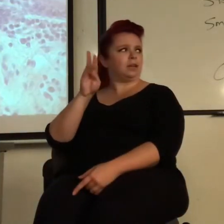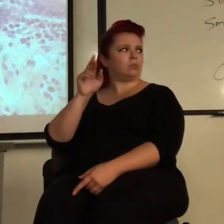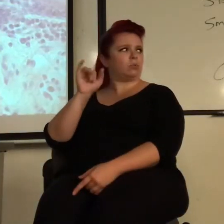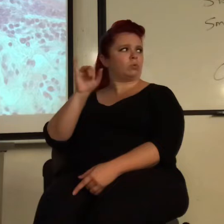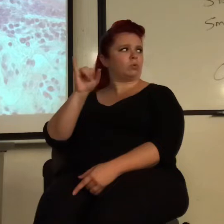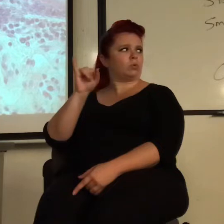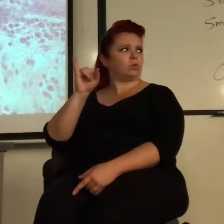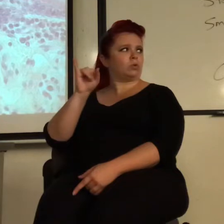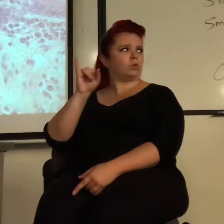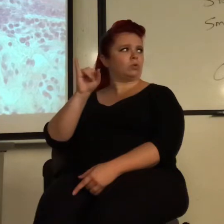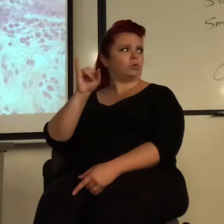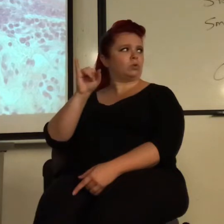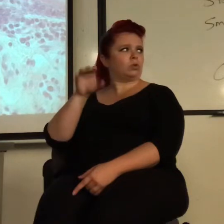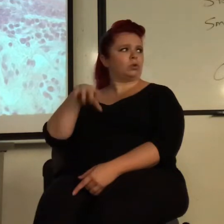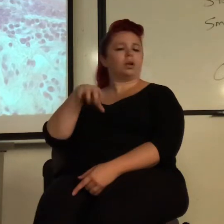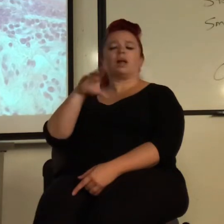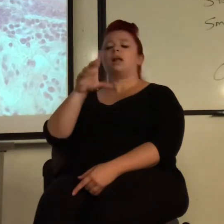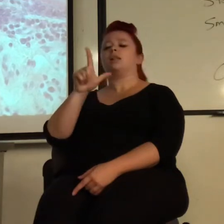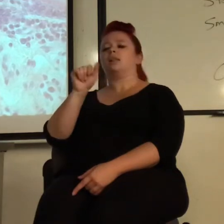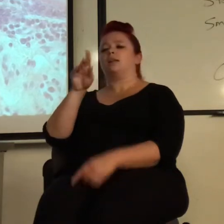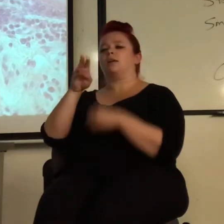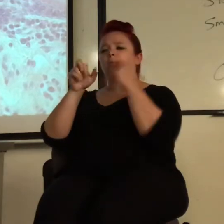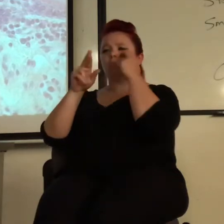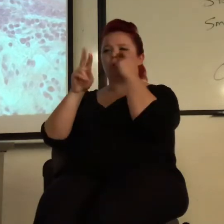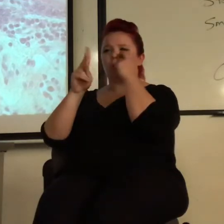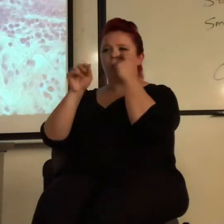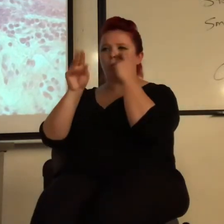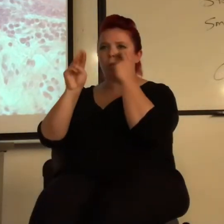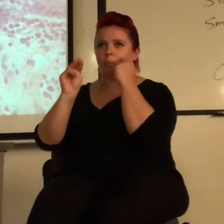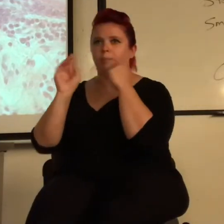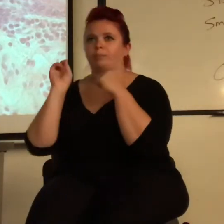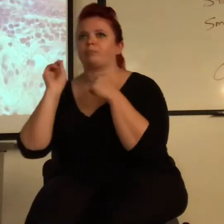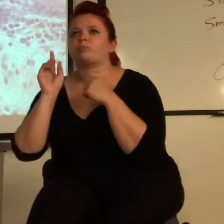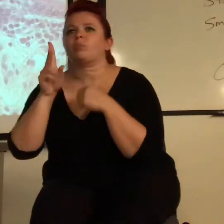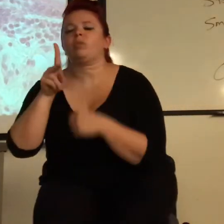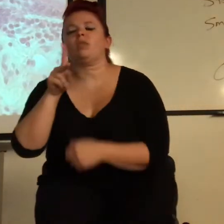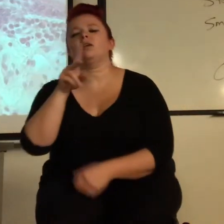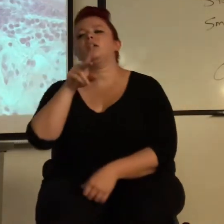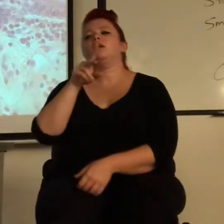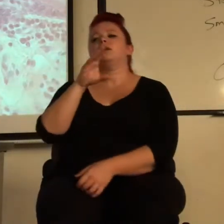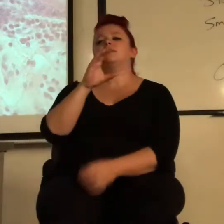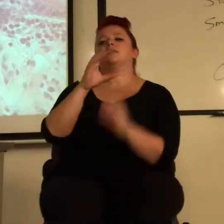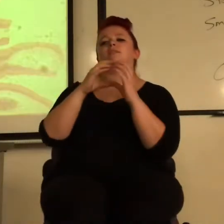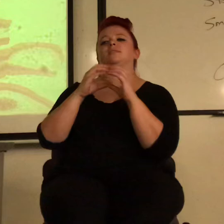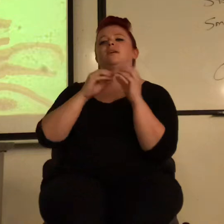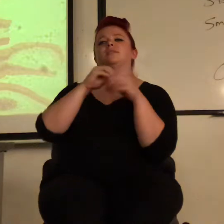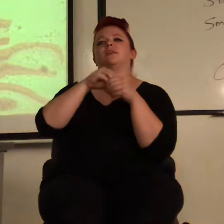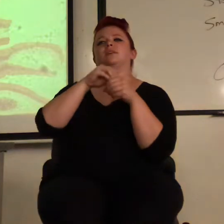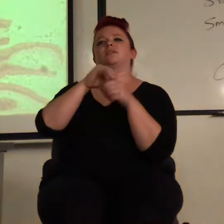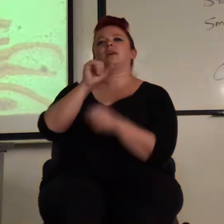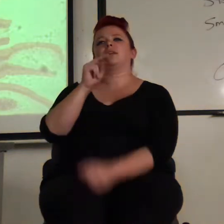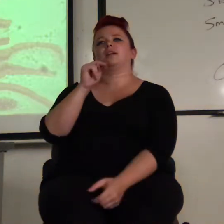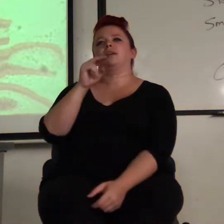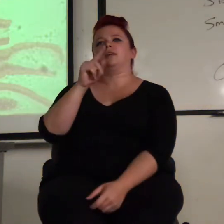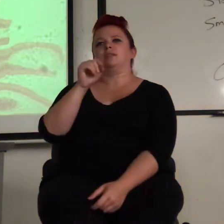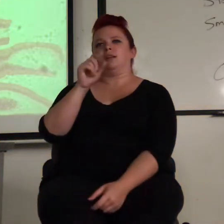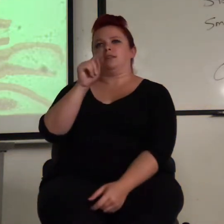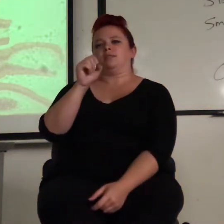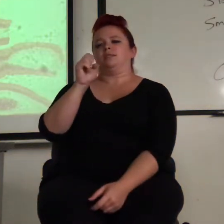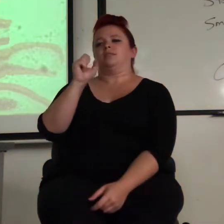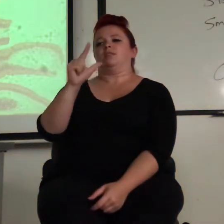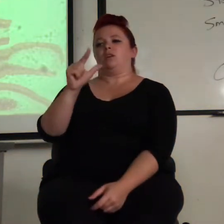red staining cells, those are the Paneth cells in the intestinal crypt for this is